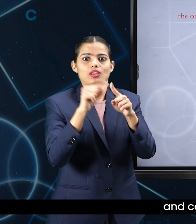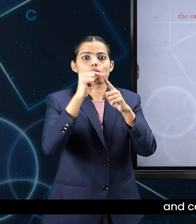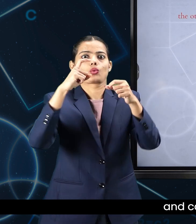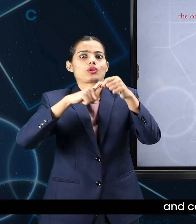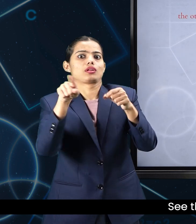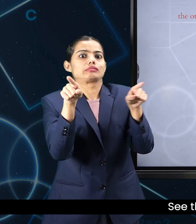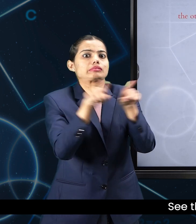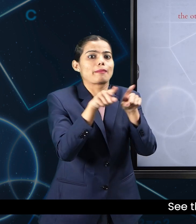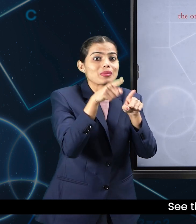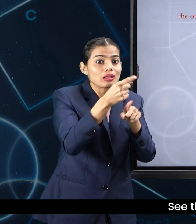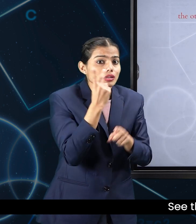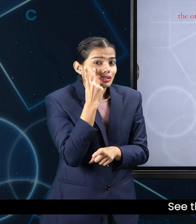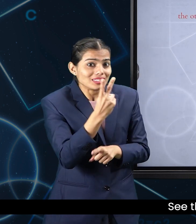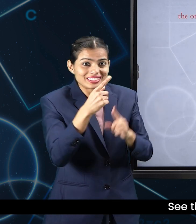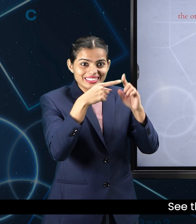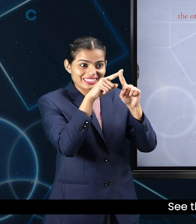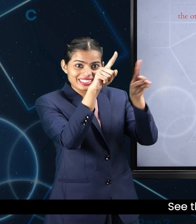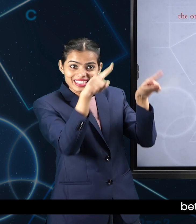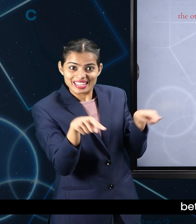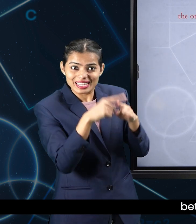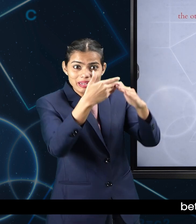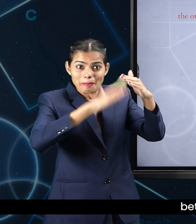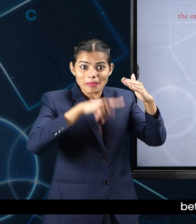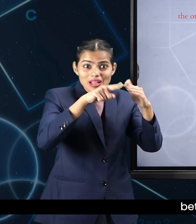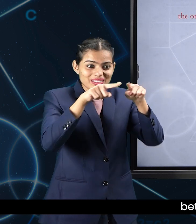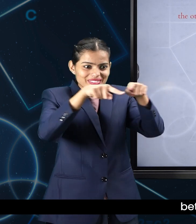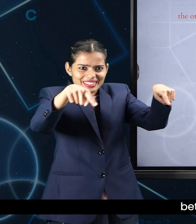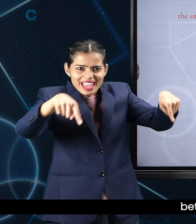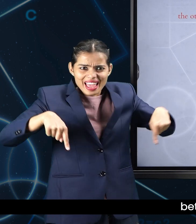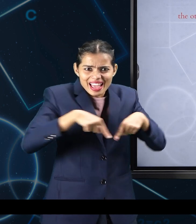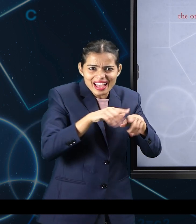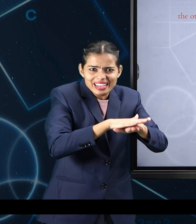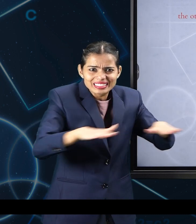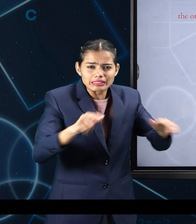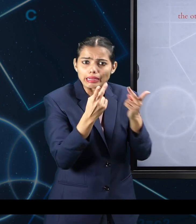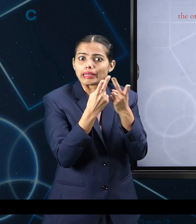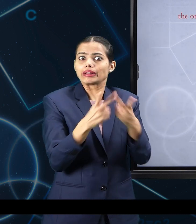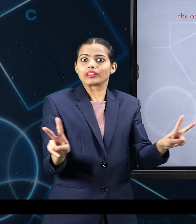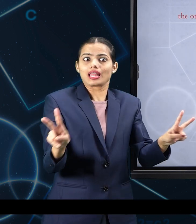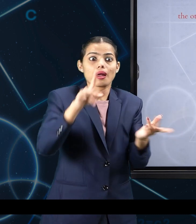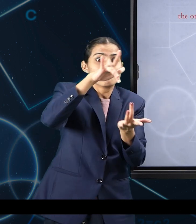See the below table for different between congruent triangles and similar triangles.